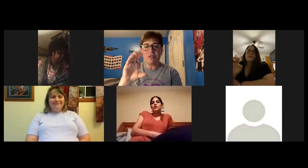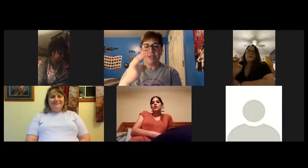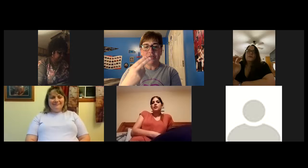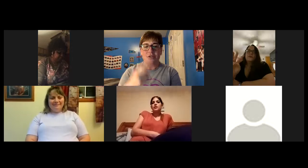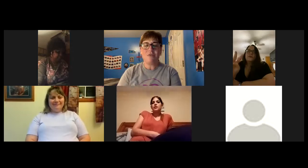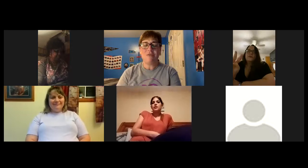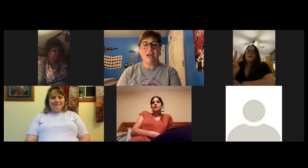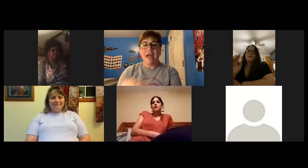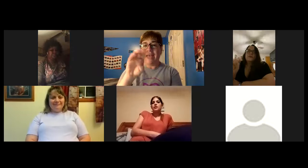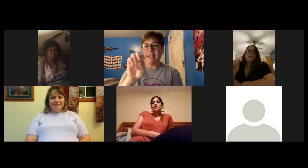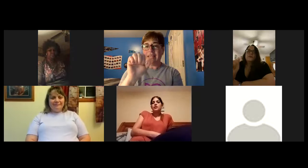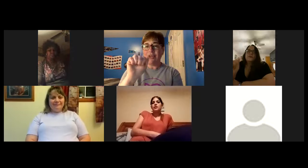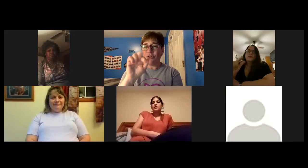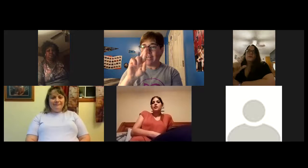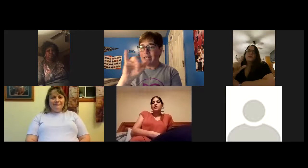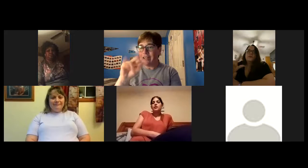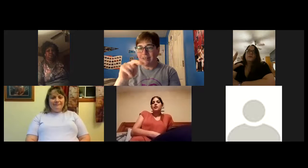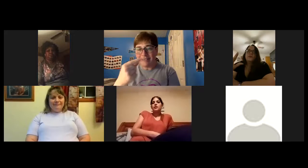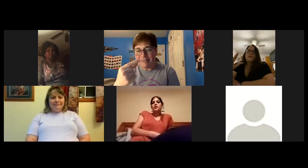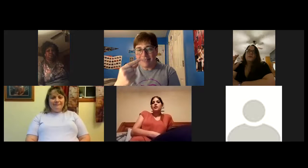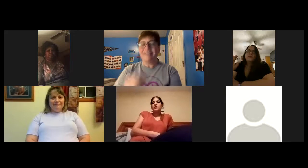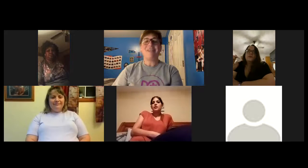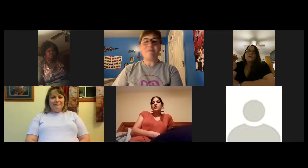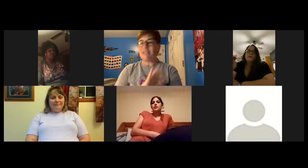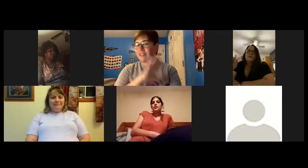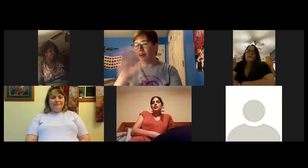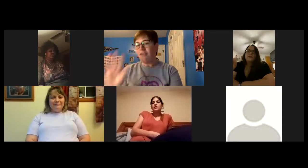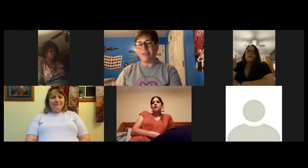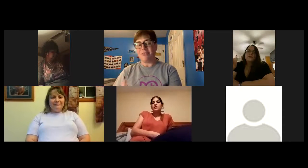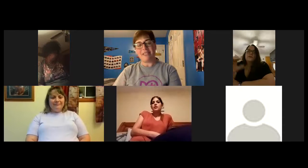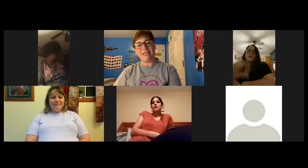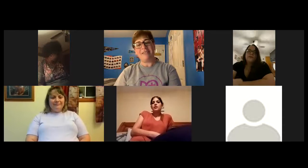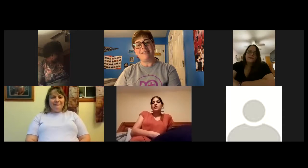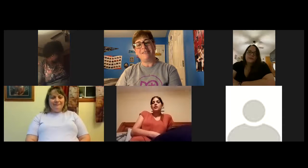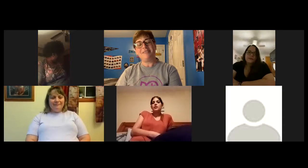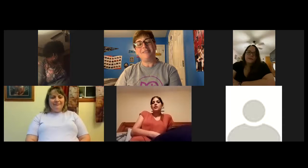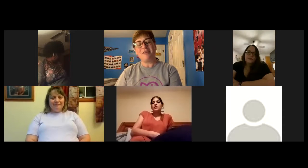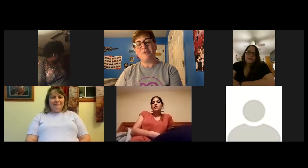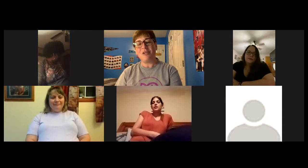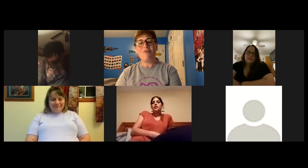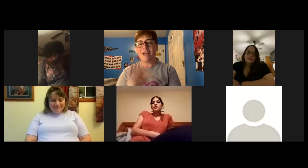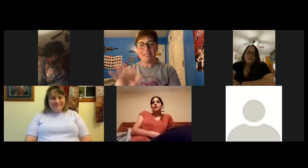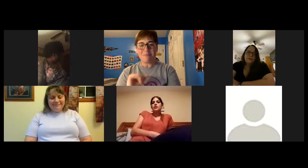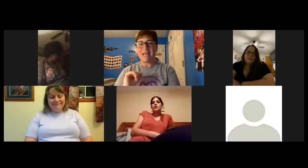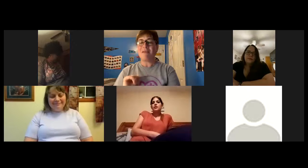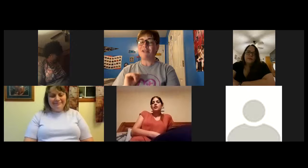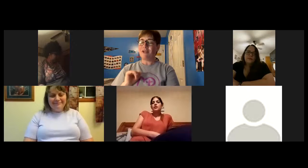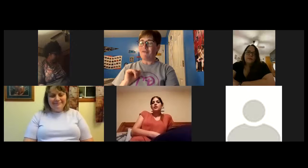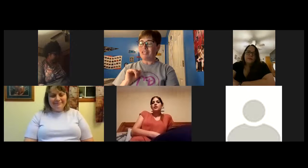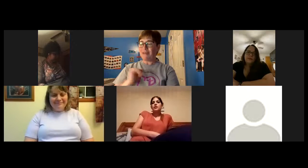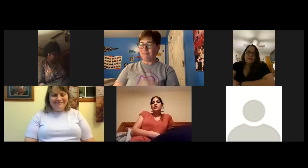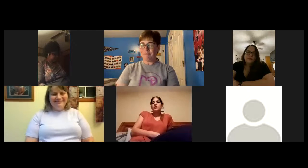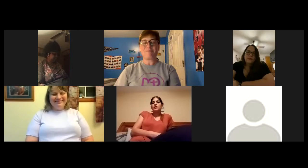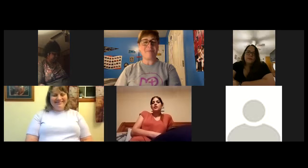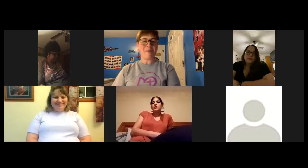couch, and an earring, I mean, just all of those things, when you've got some of that imaginary